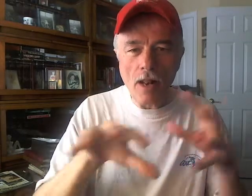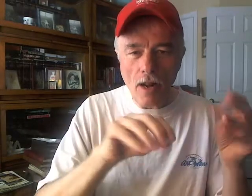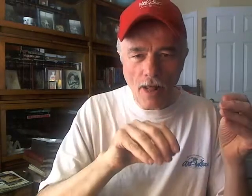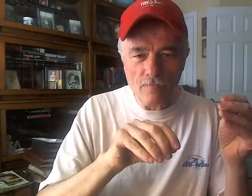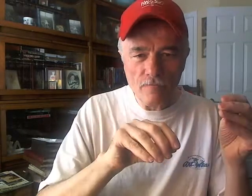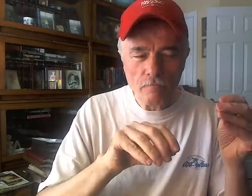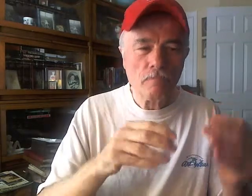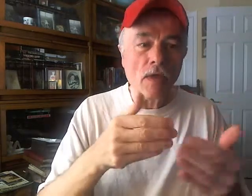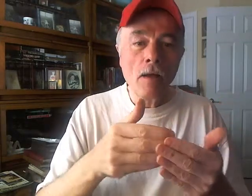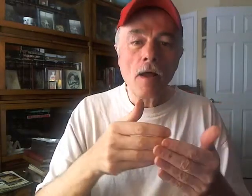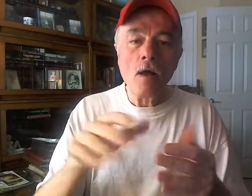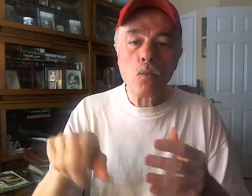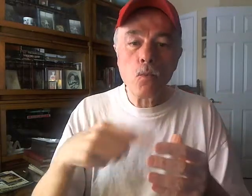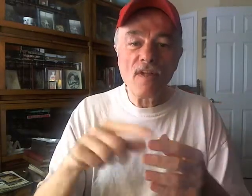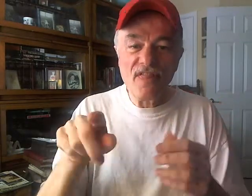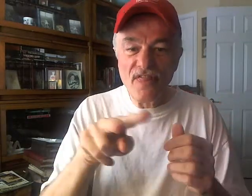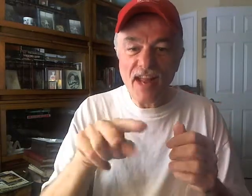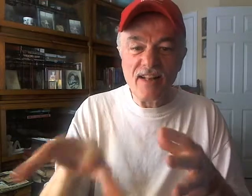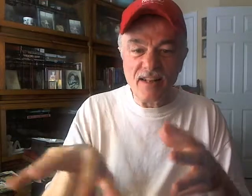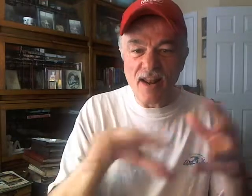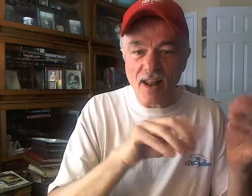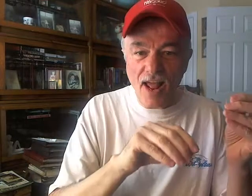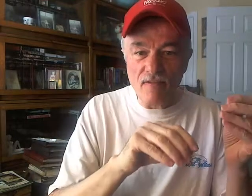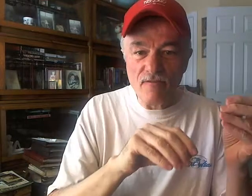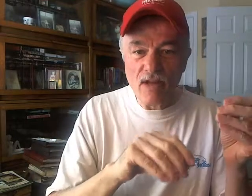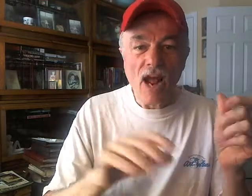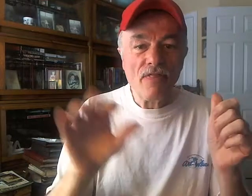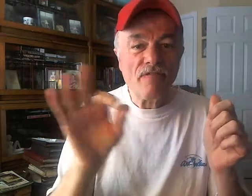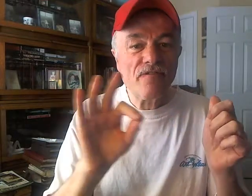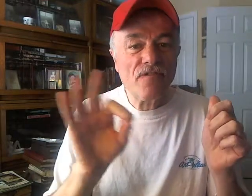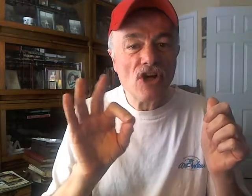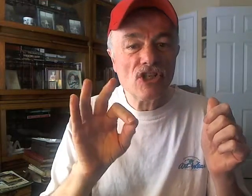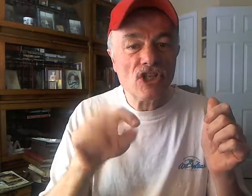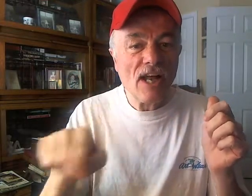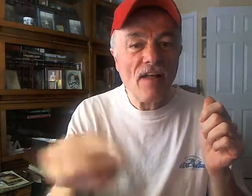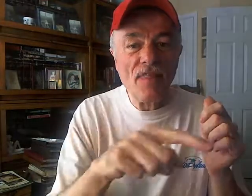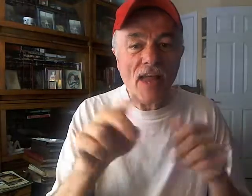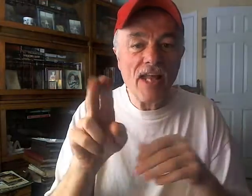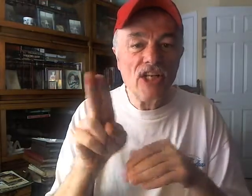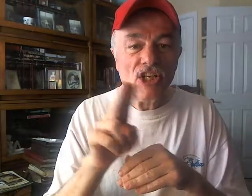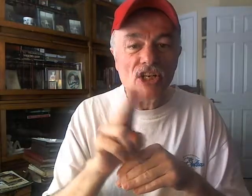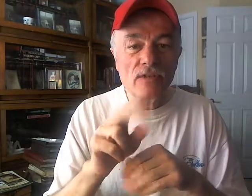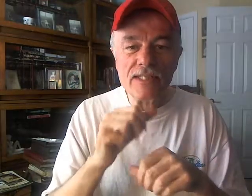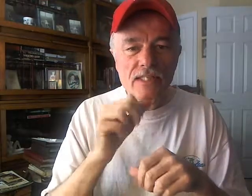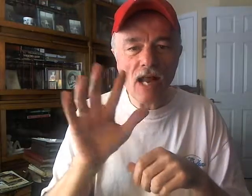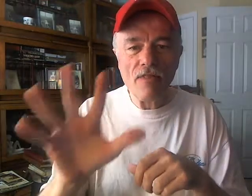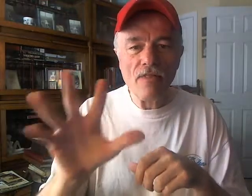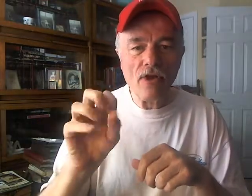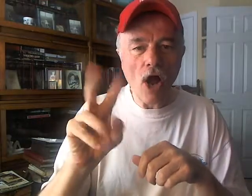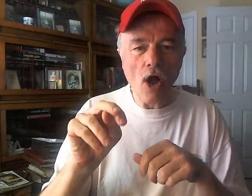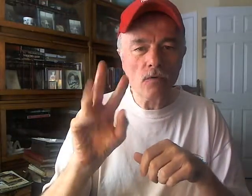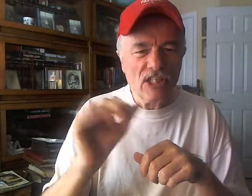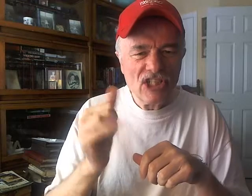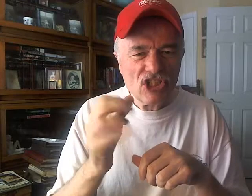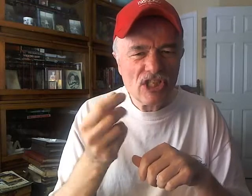Trubley. With they live, the fancy thing needs not their own, just